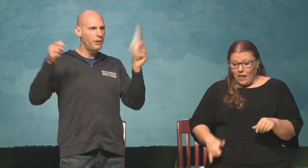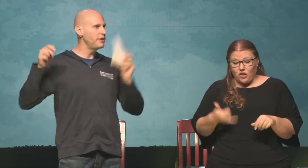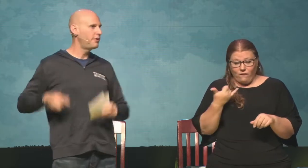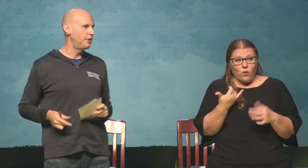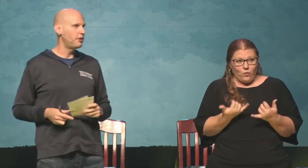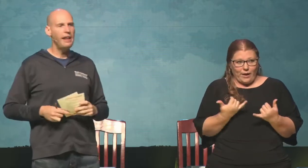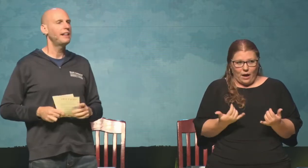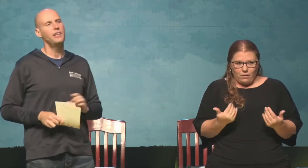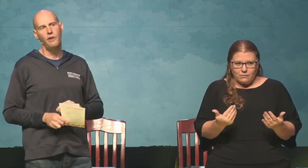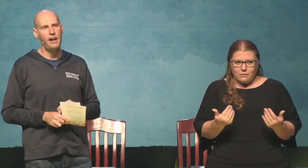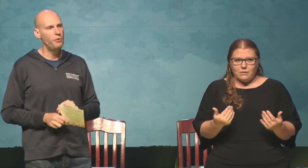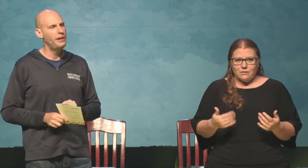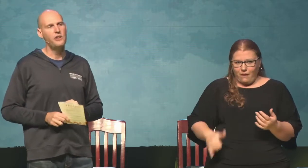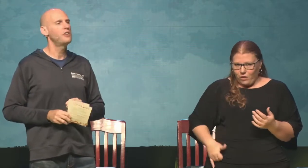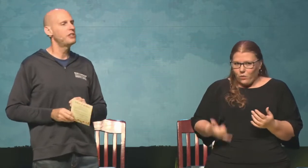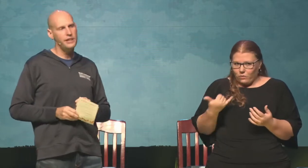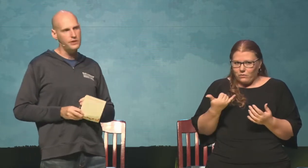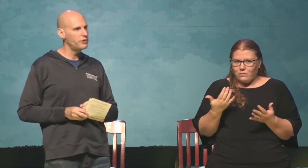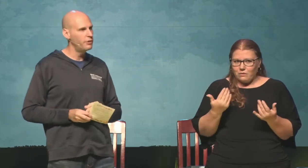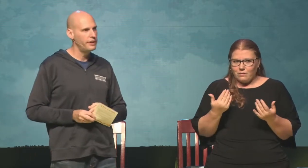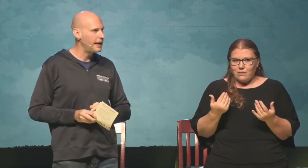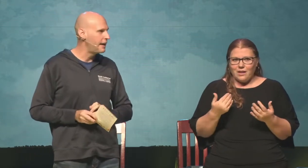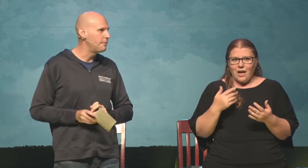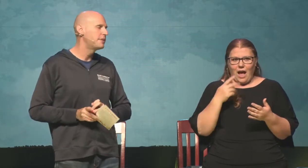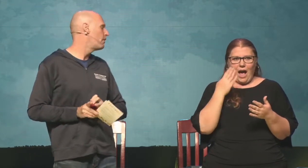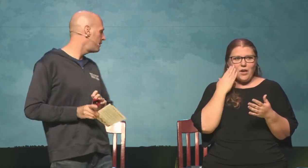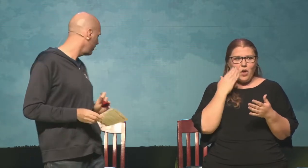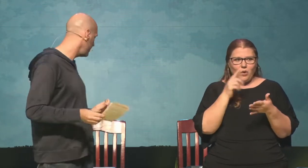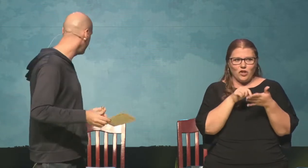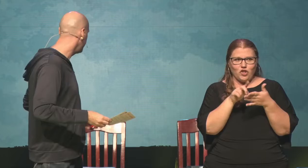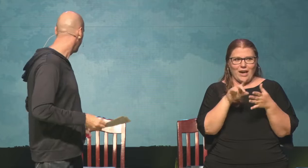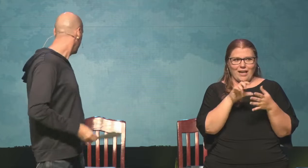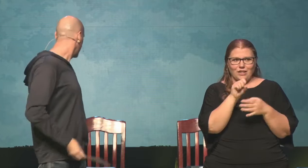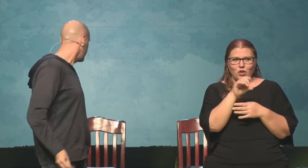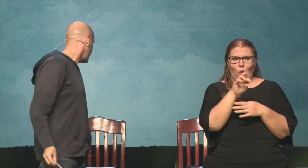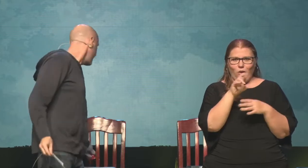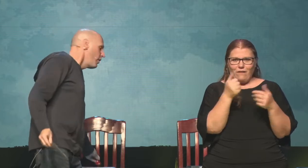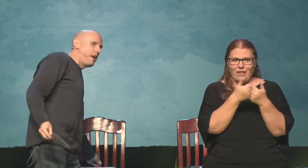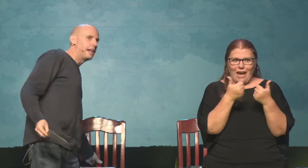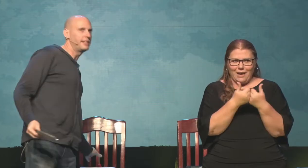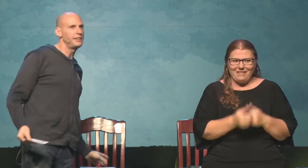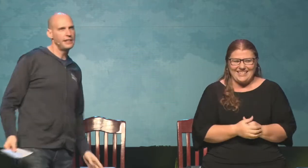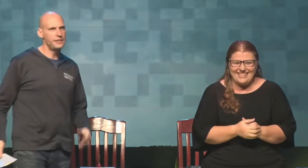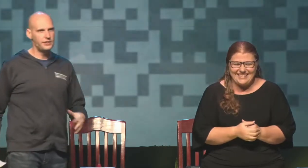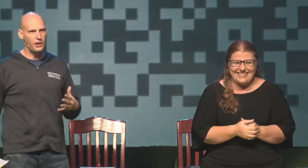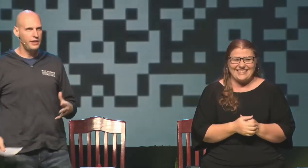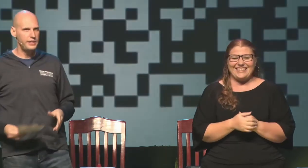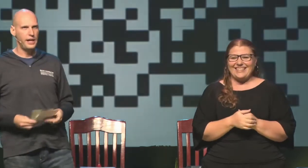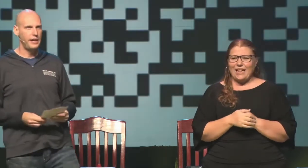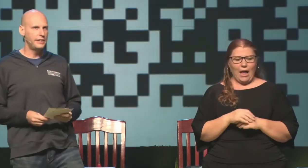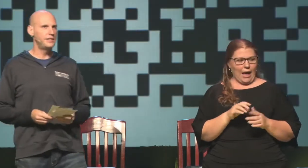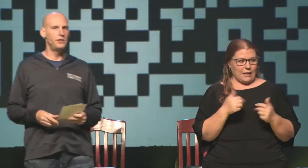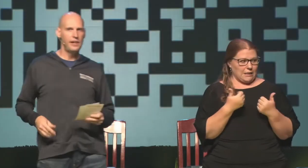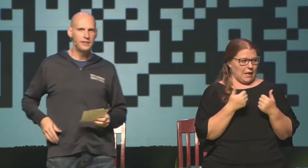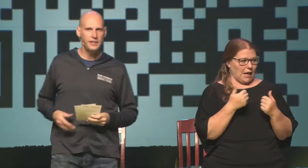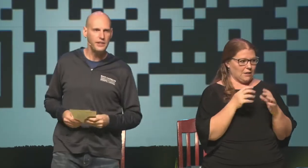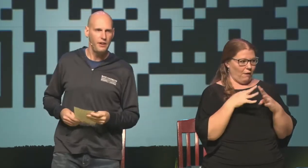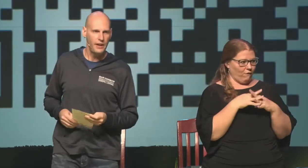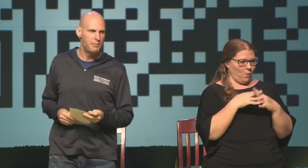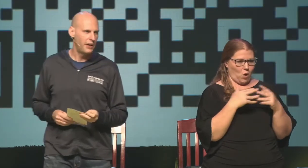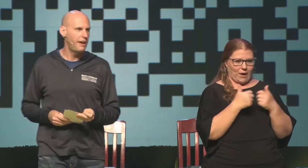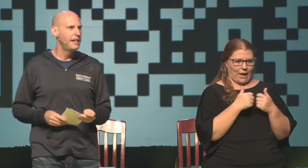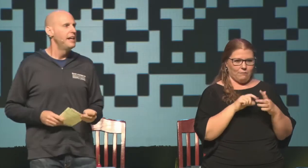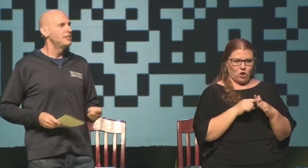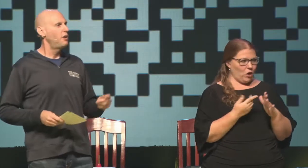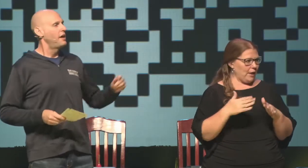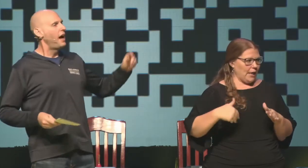Everybody pull out your phone. Don't act like you don't have one. I know you're checking the score of the game. Don't even, you're like, Has it started yet? Has the kickoff